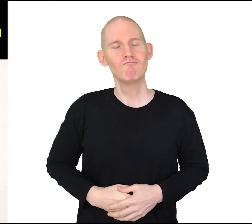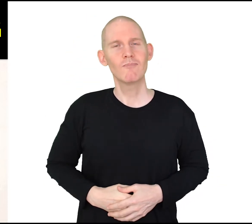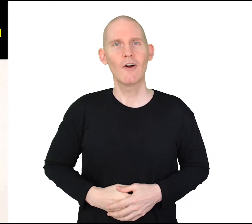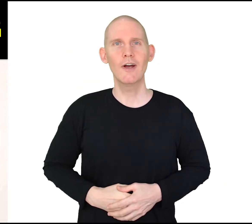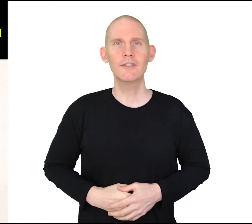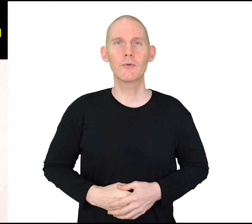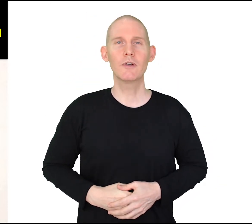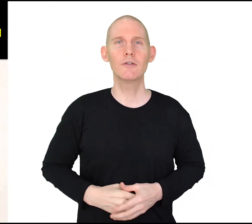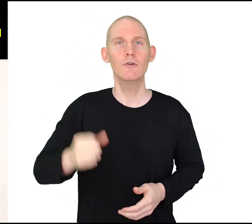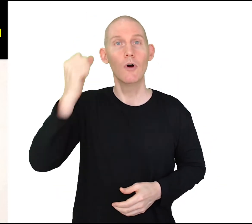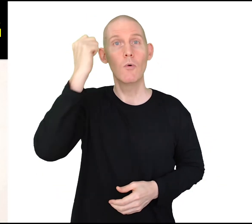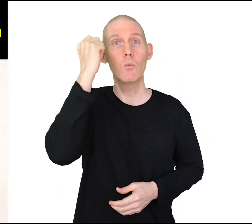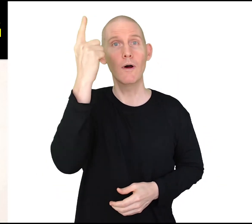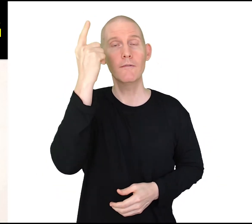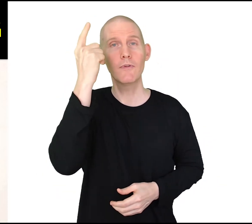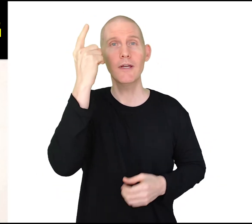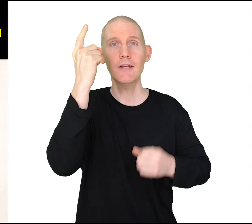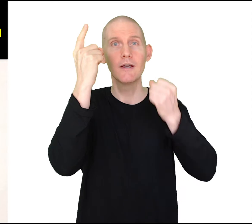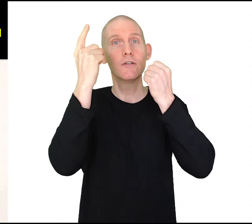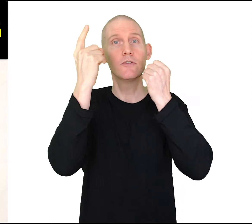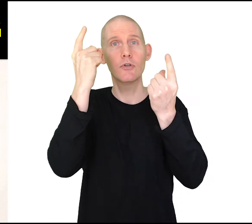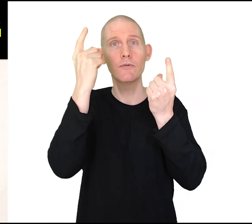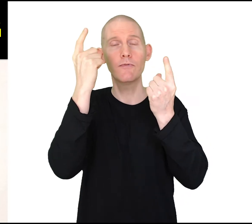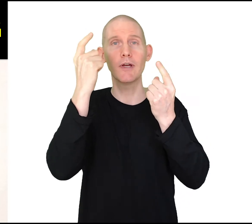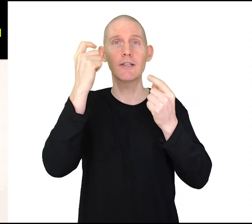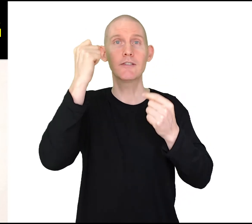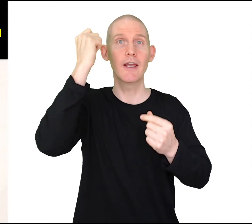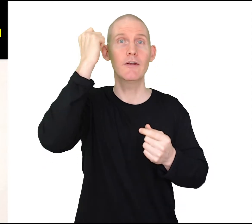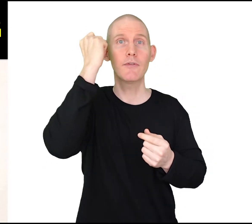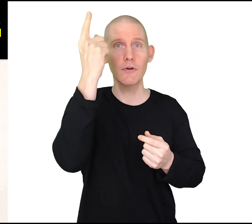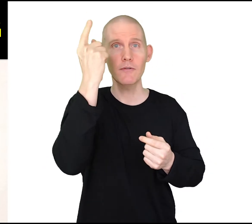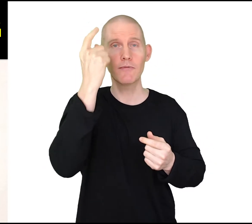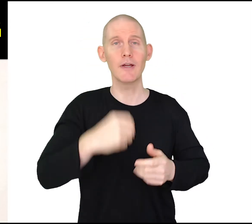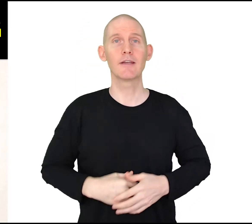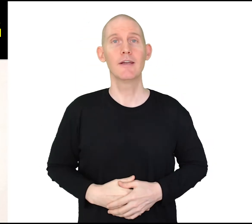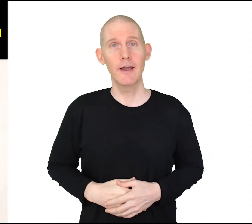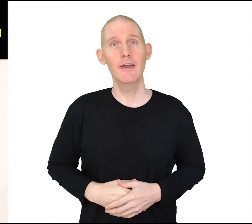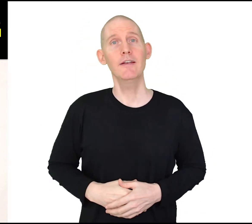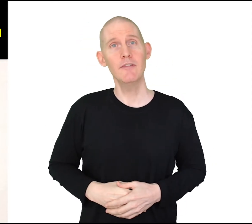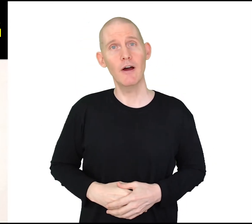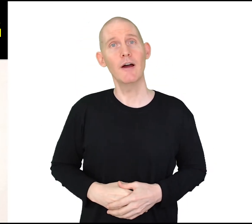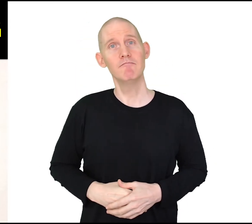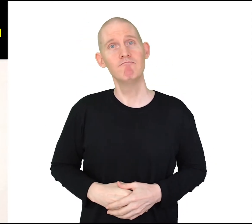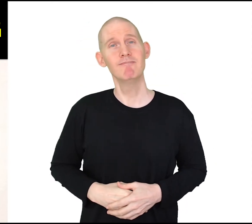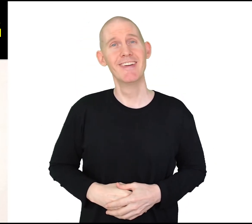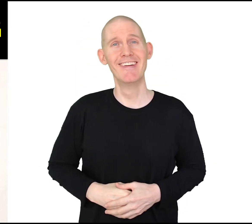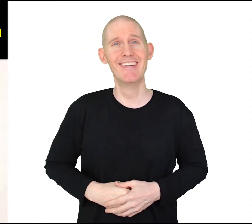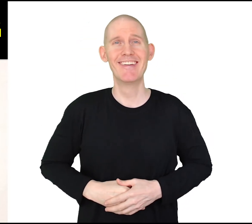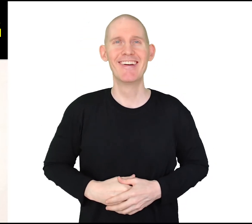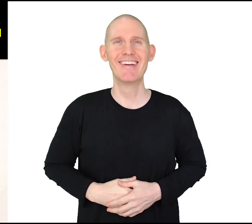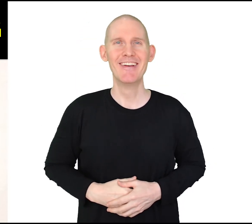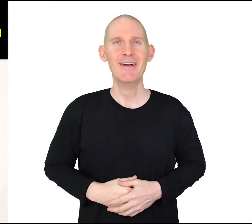All right, so we're going to do 1 flick, 2 flicks, and a 3rd flick, and then nod.